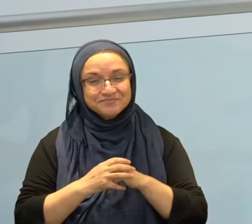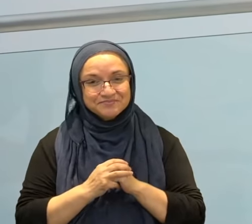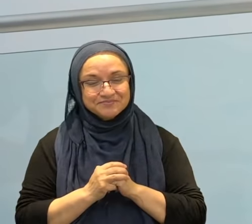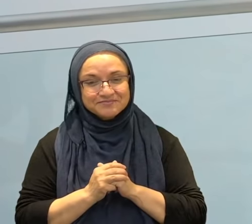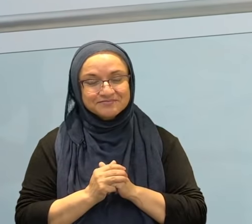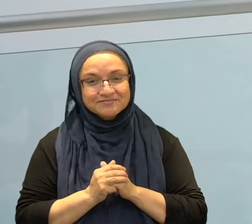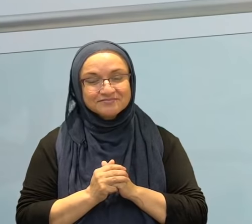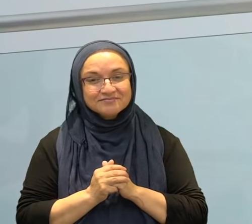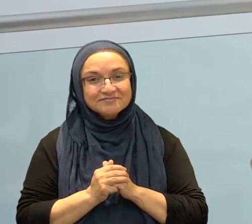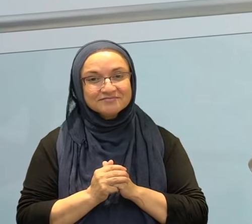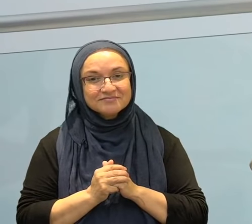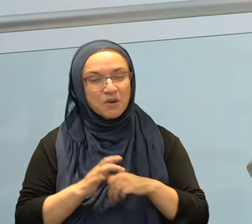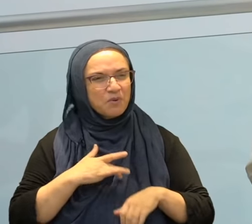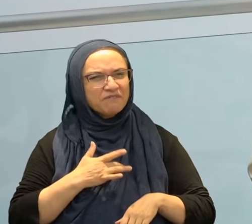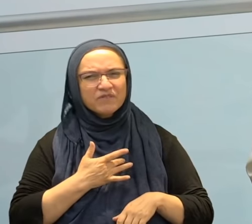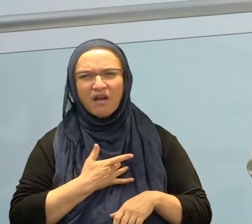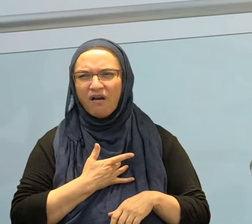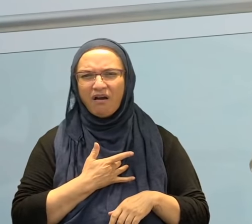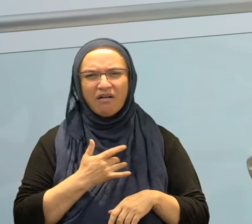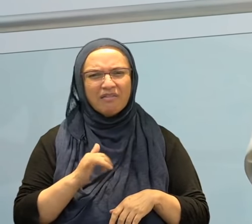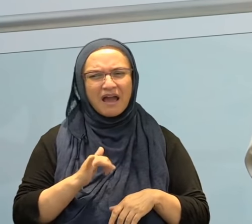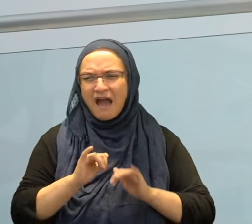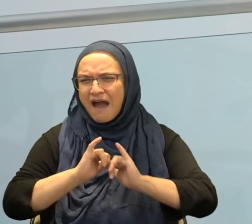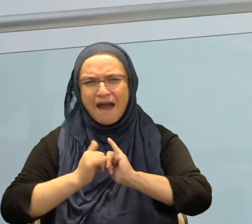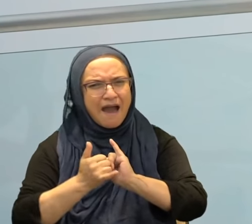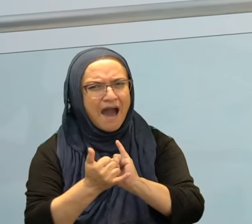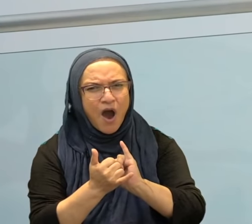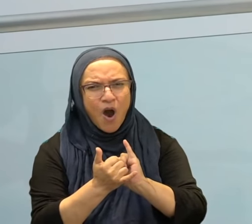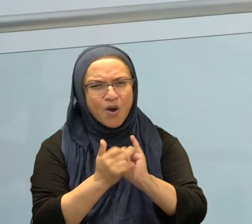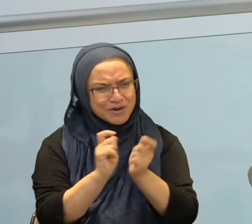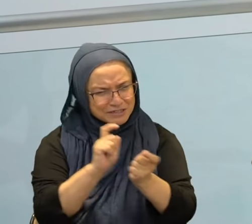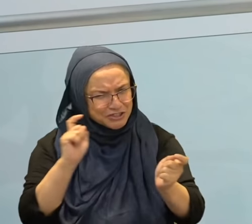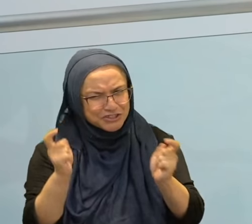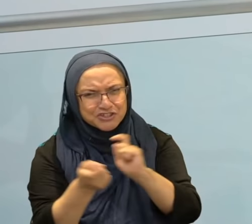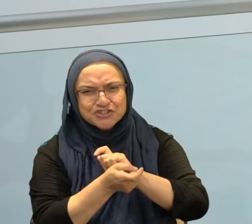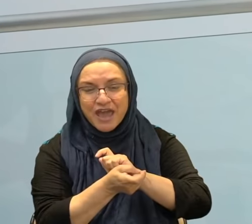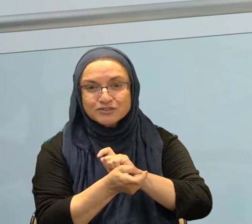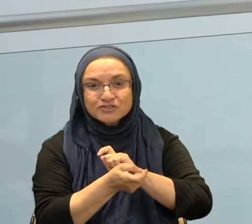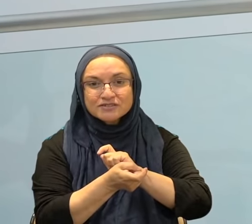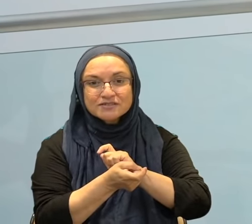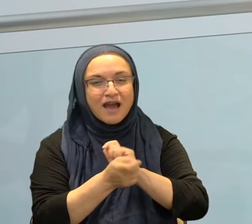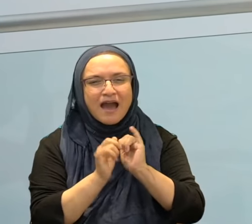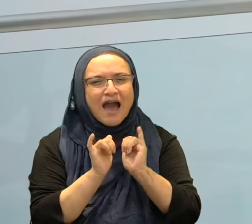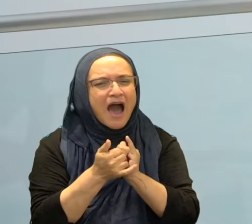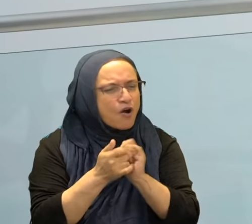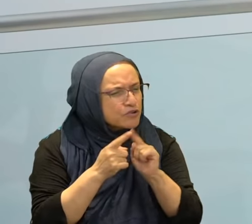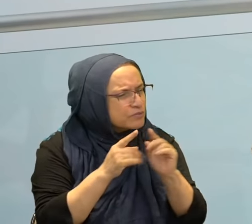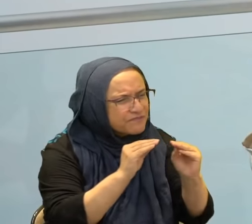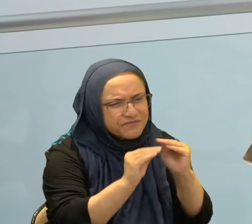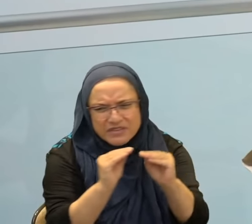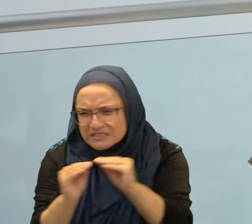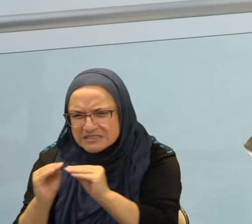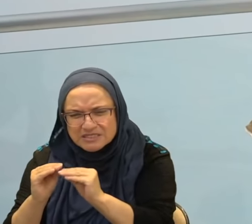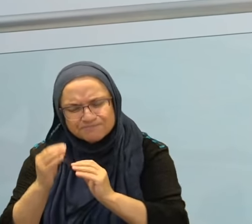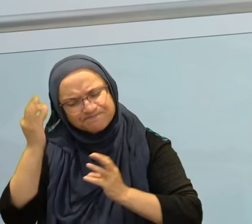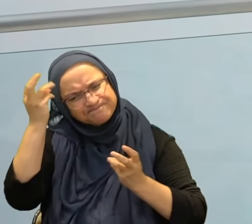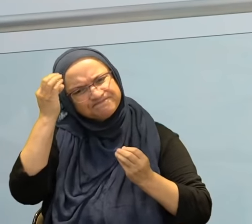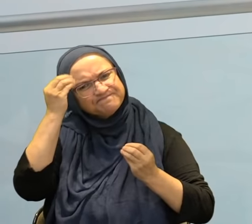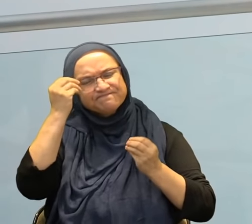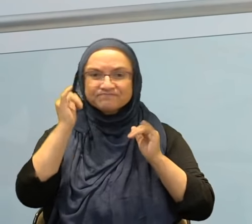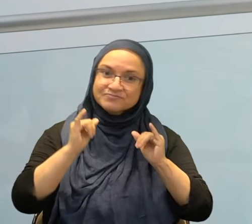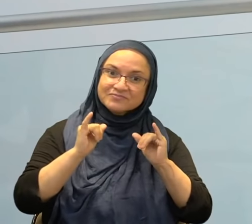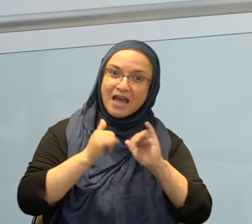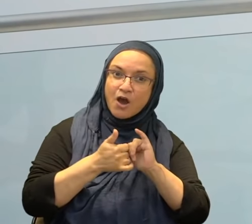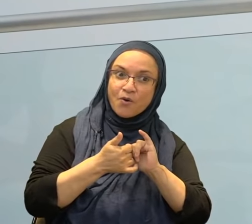for the rest of the fight. Even if they managed to get back up and they managed to recover, but that the effect of that hit was there. And so sometimes what happens after a